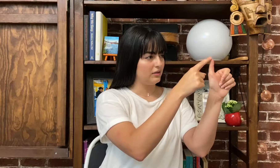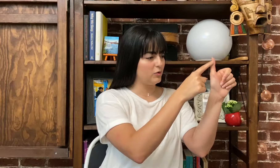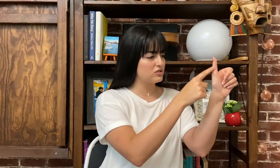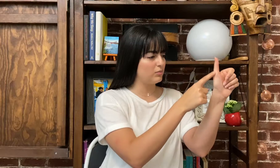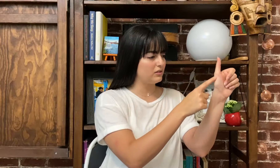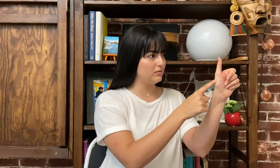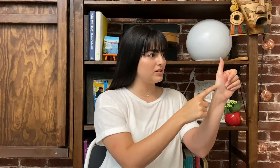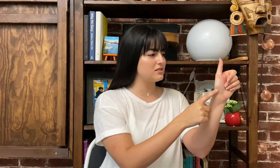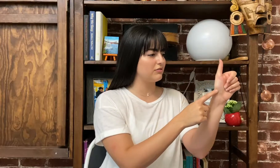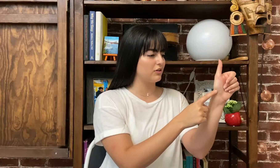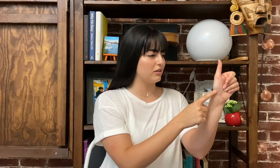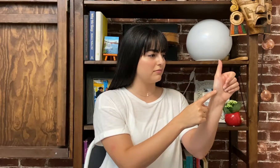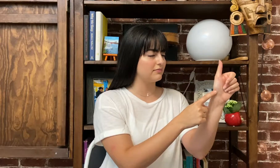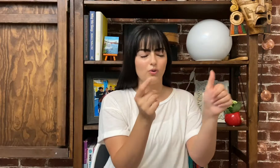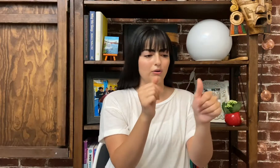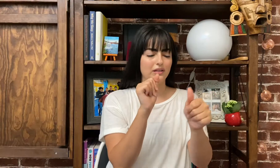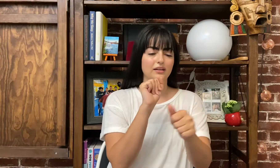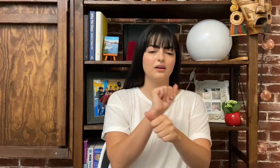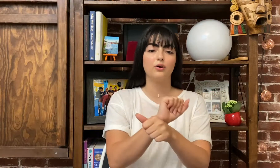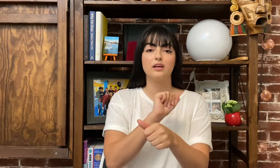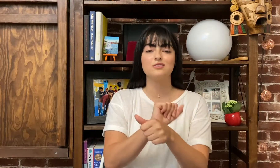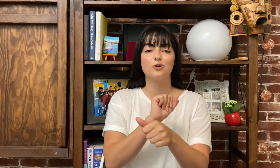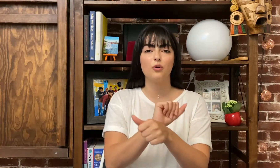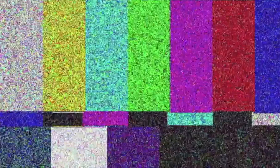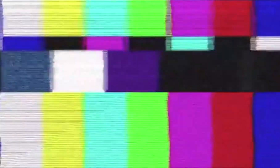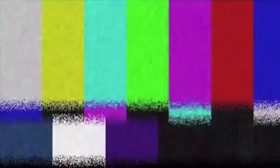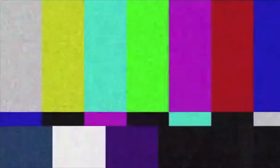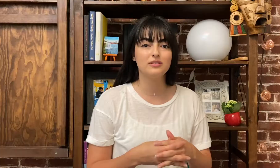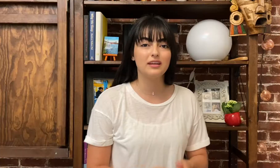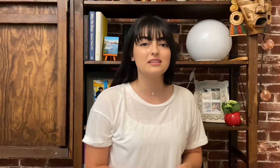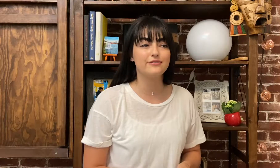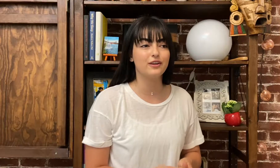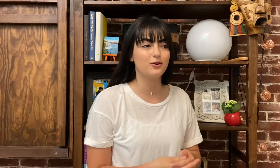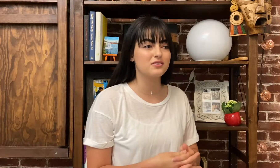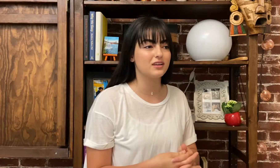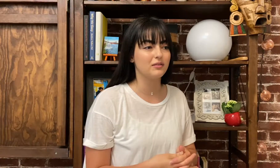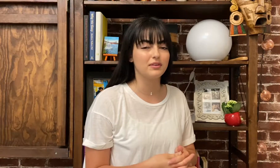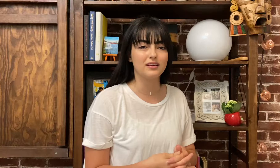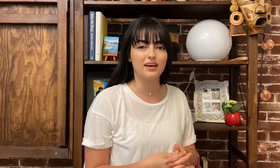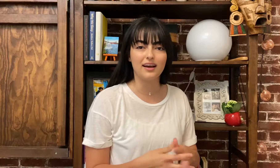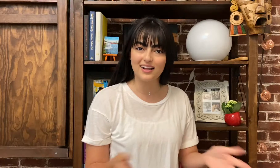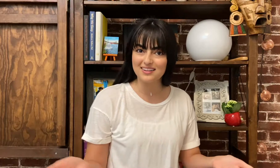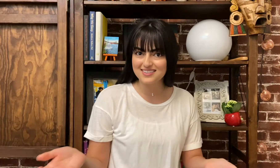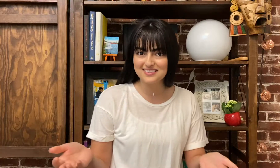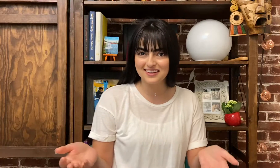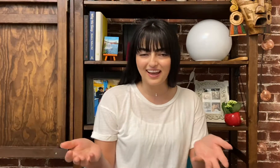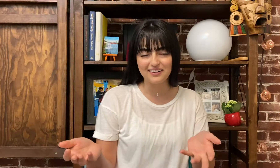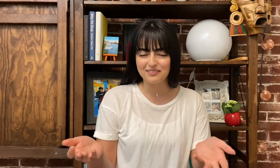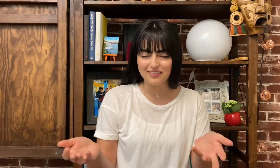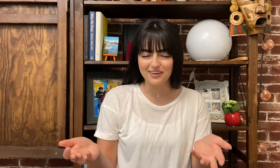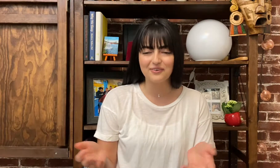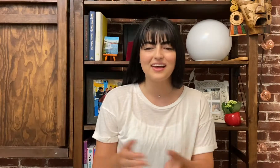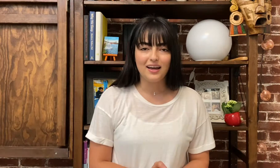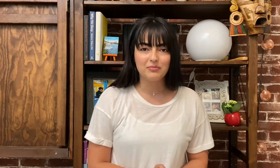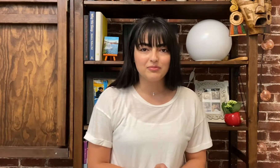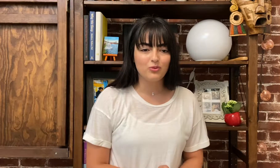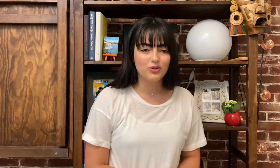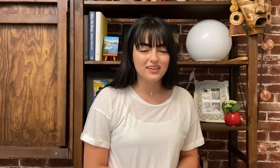the most bottomness of your thumb. Wow, lean. Okay, so today's video is gonna be a class kind of video. I'm really